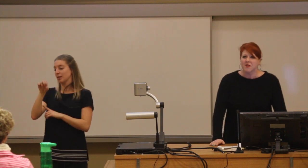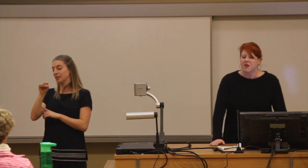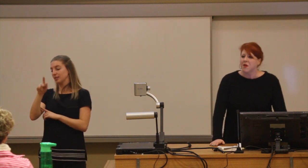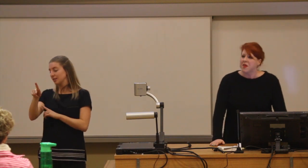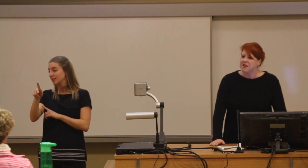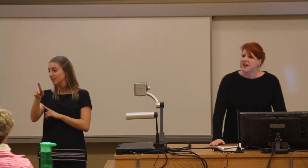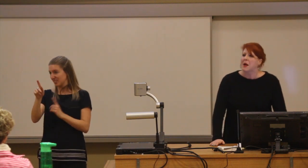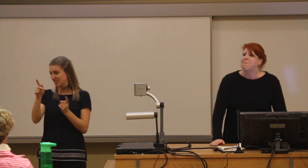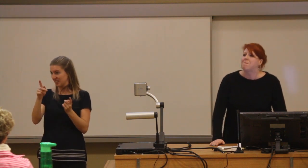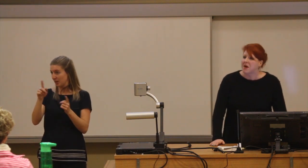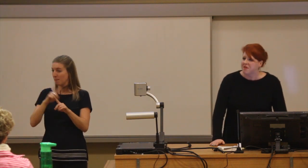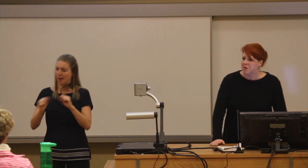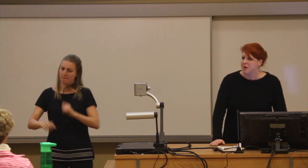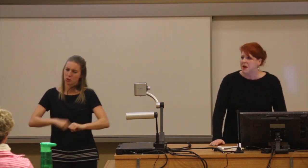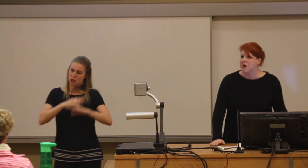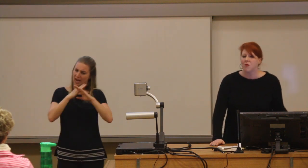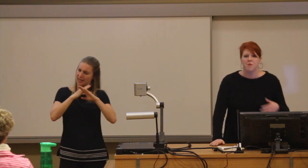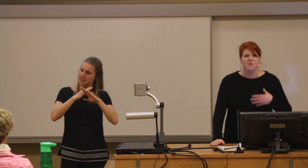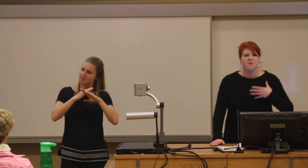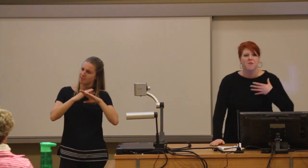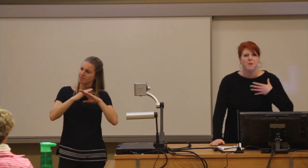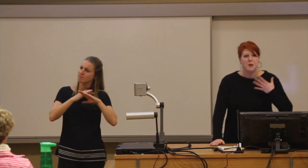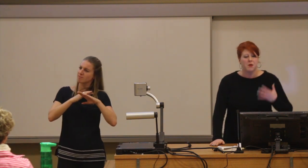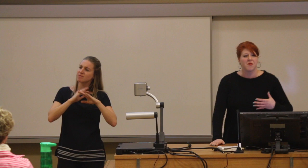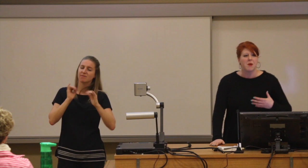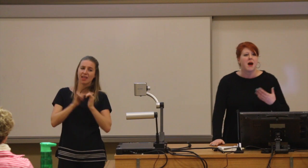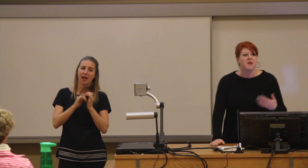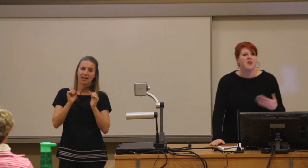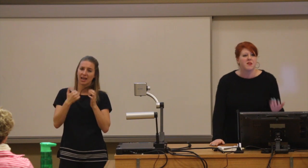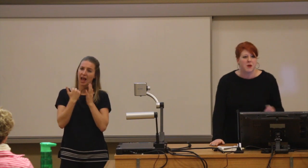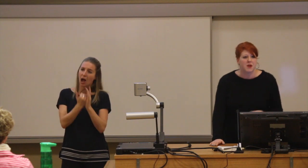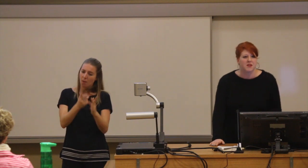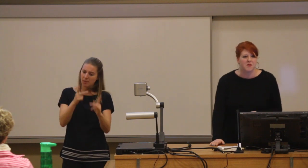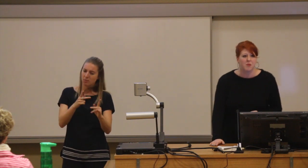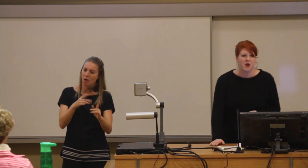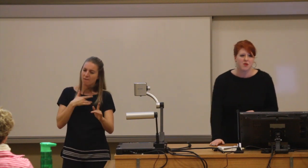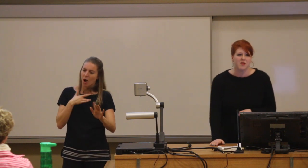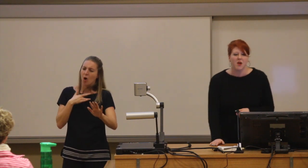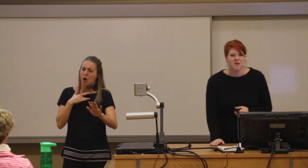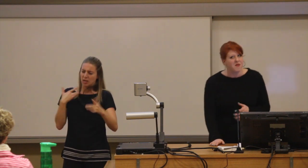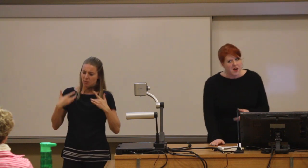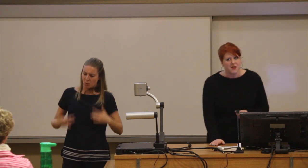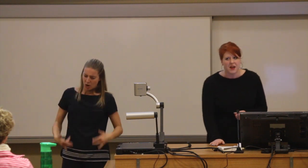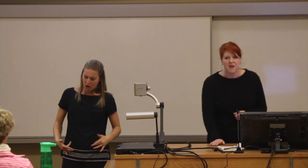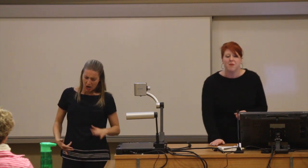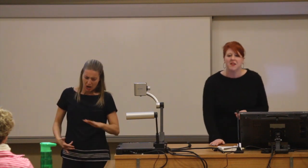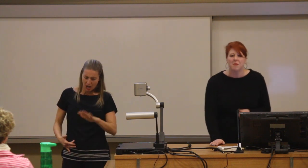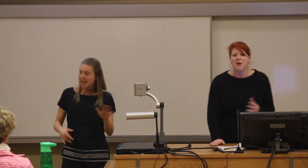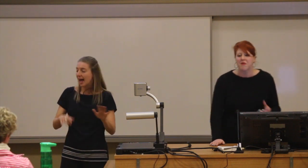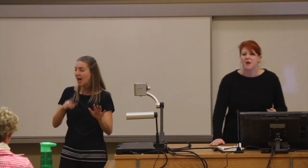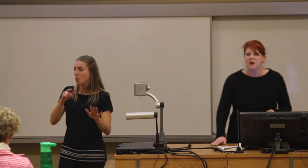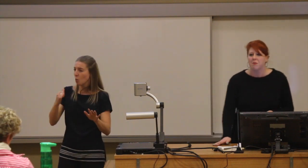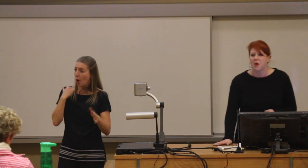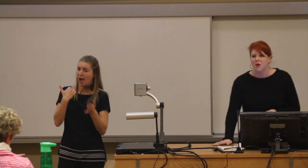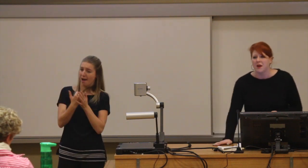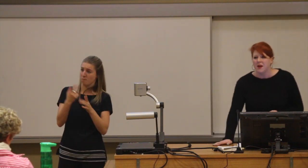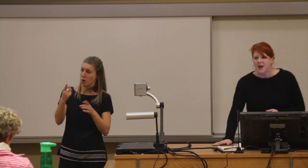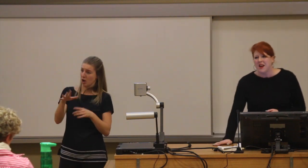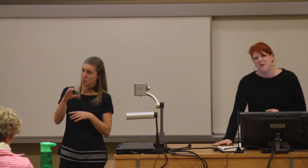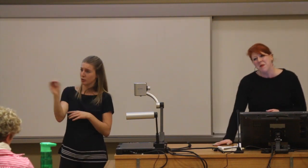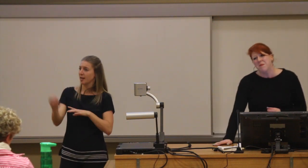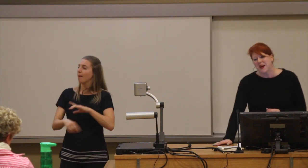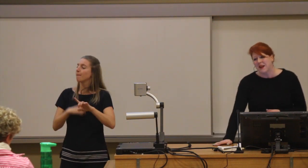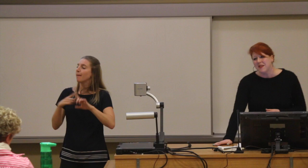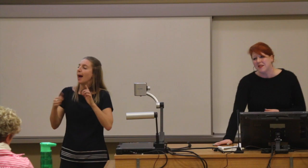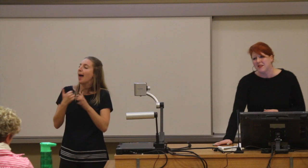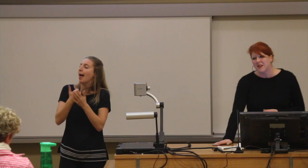Protective factors are the things that can buffer, people from having the experience of depression. It's not a fail-safe, but it's a buffering component.